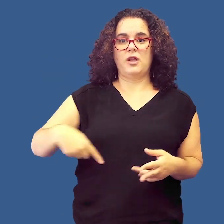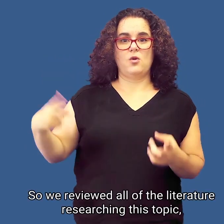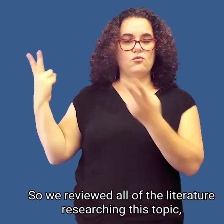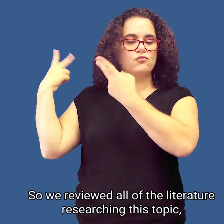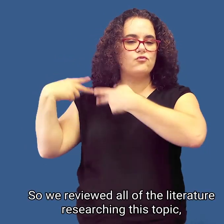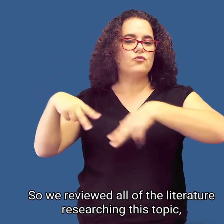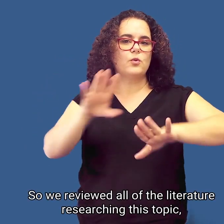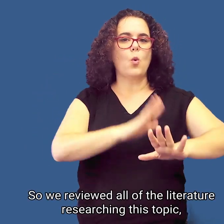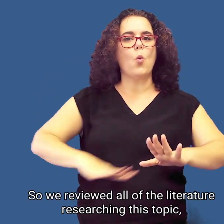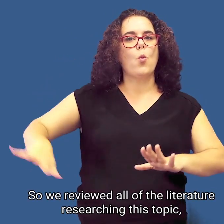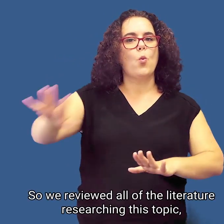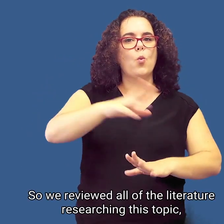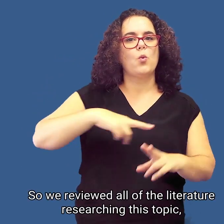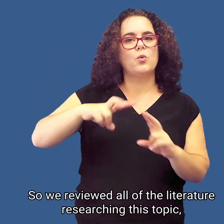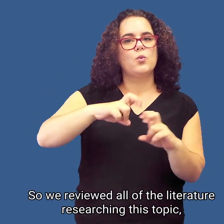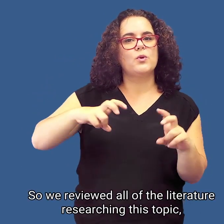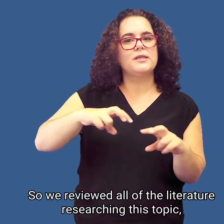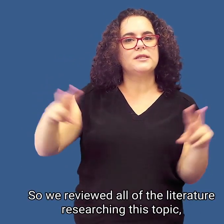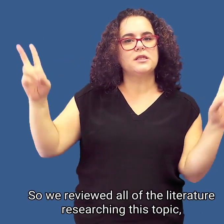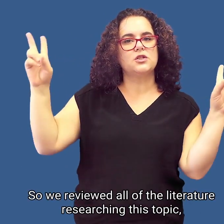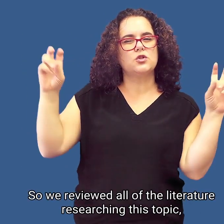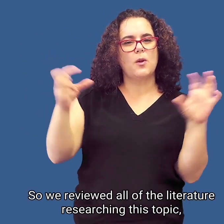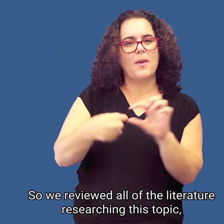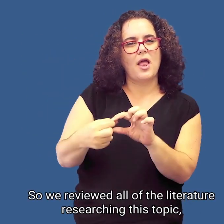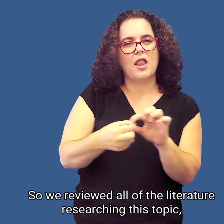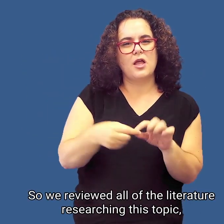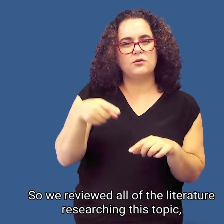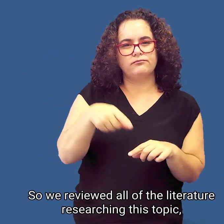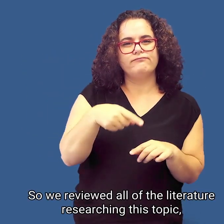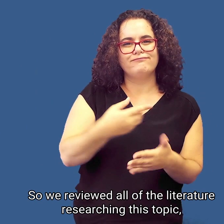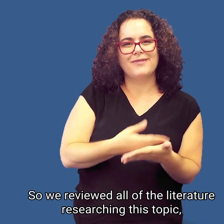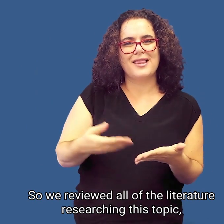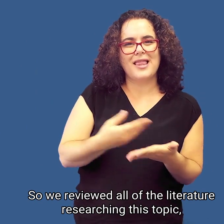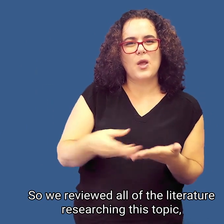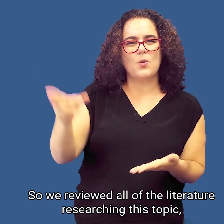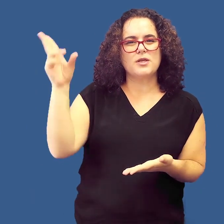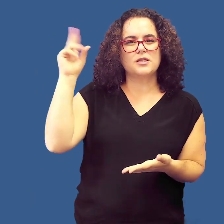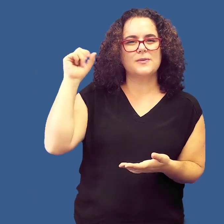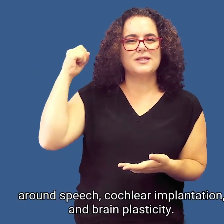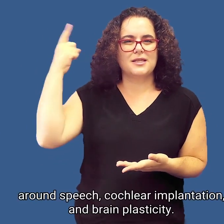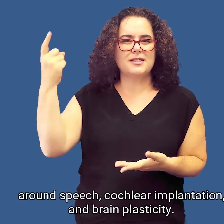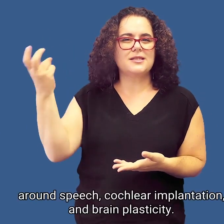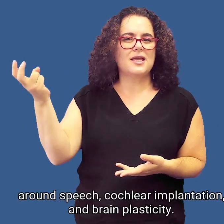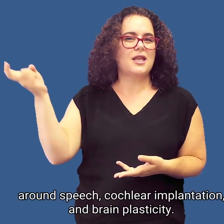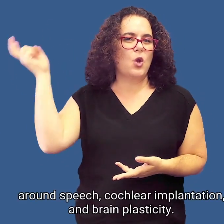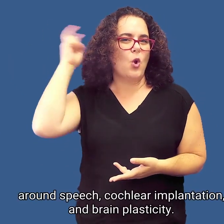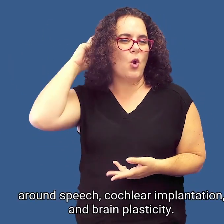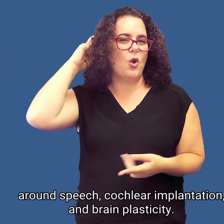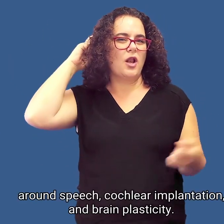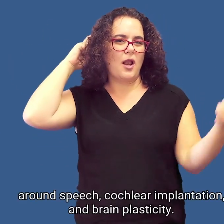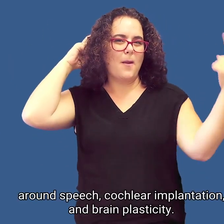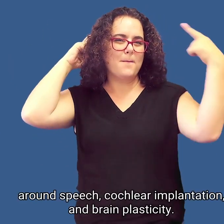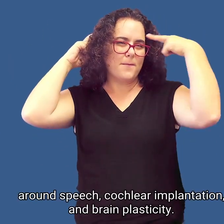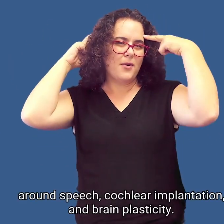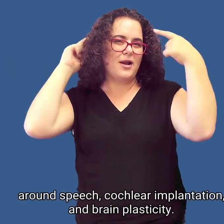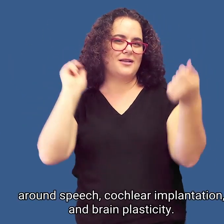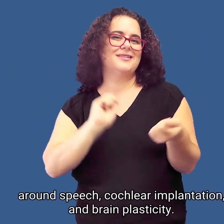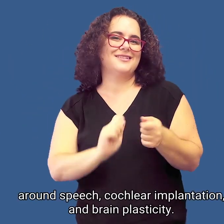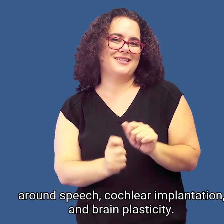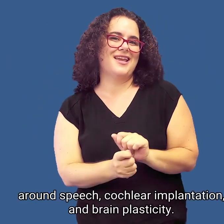So, we reviewed all of the literature researching this topic around speech, cochlear implantation, and